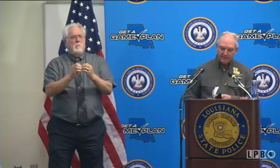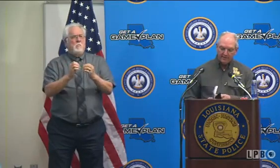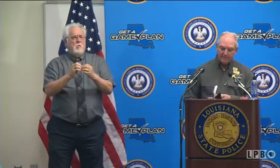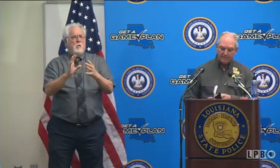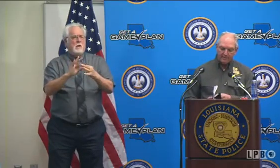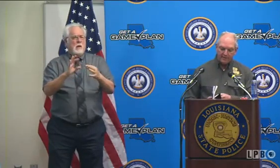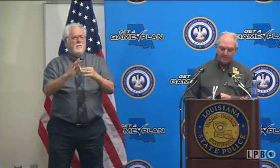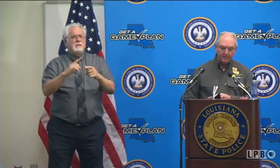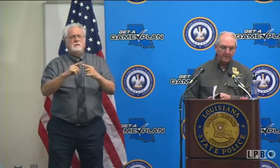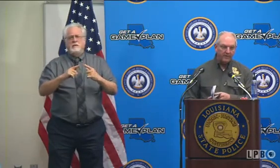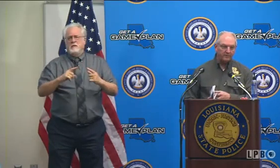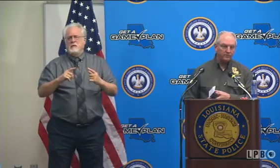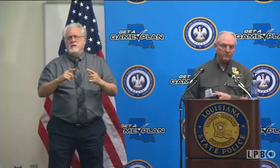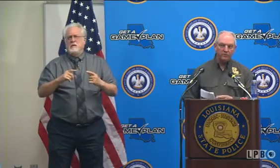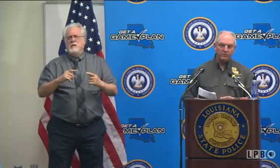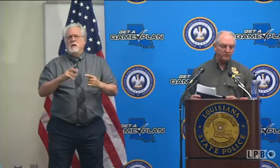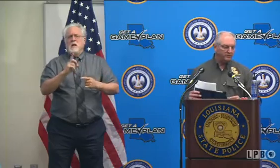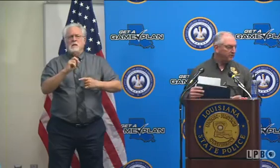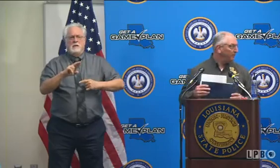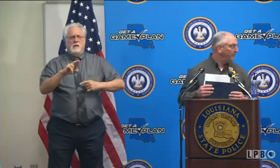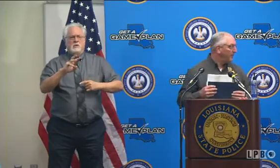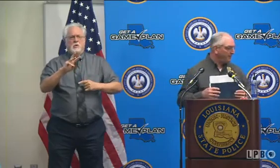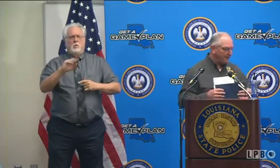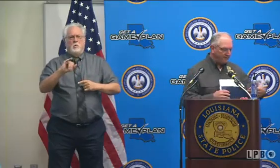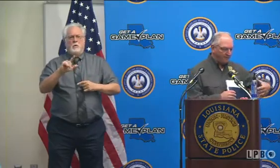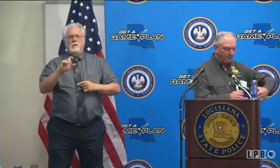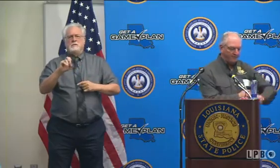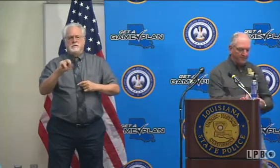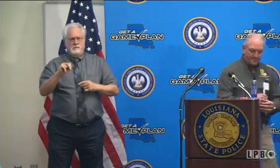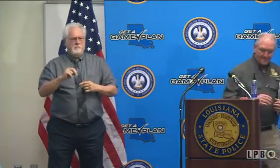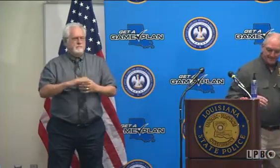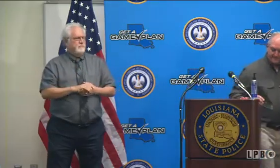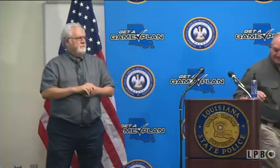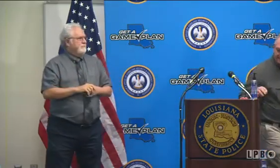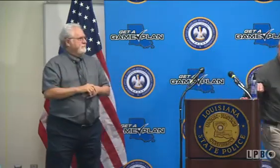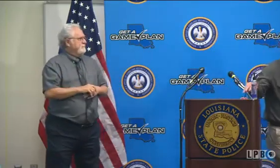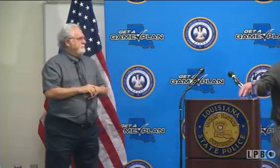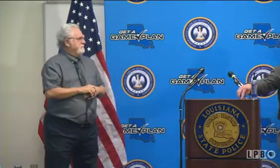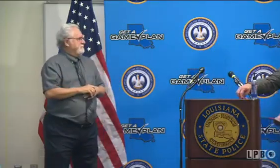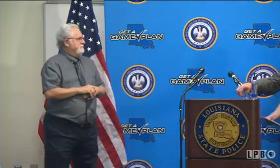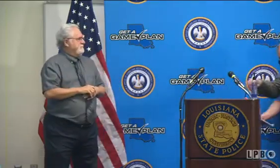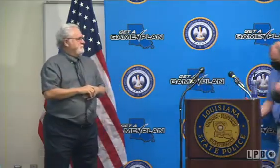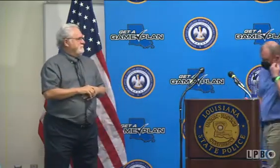comments, and then bring up Dr. Sean Wilson. So, Ben, if you will.